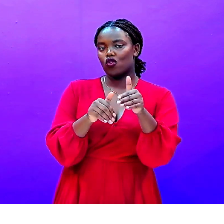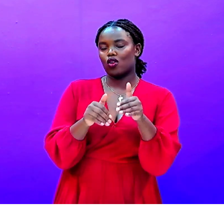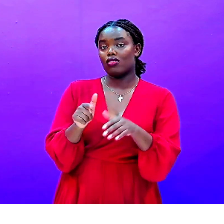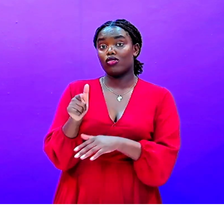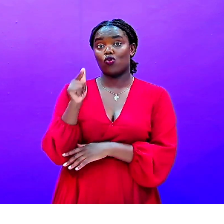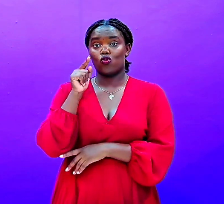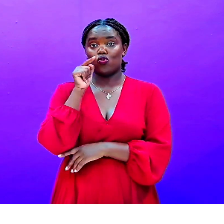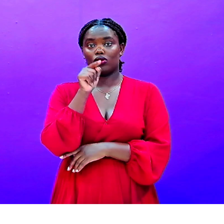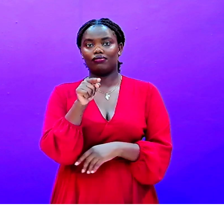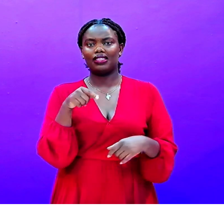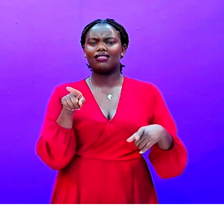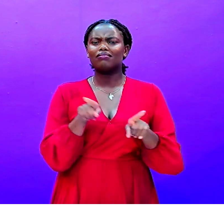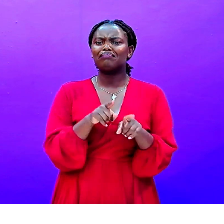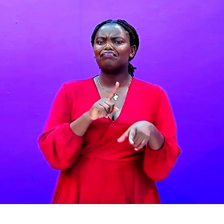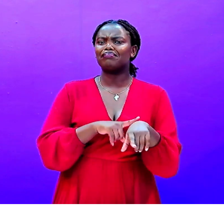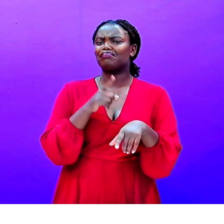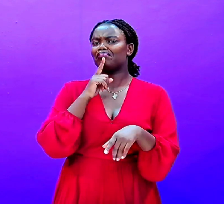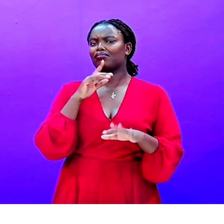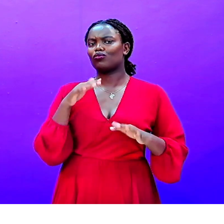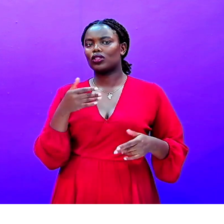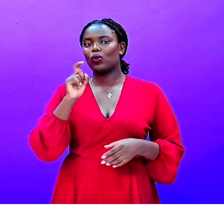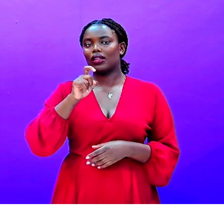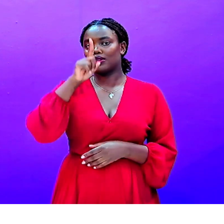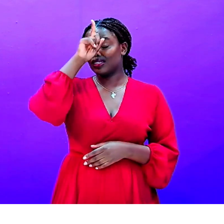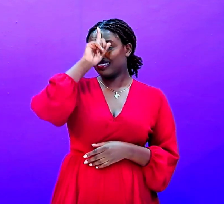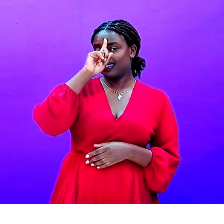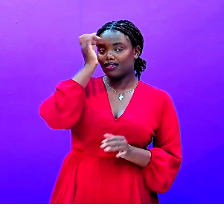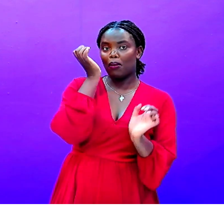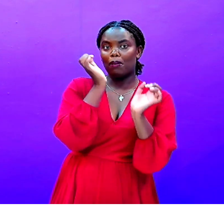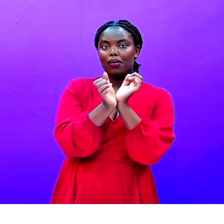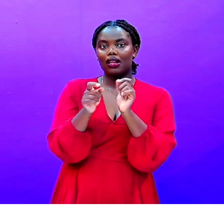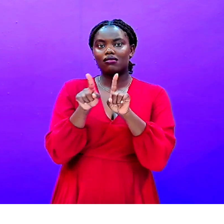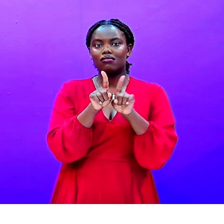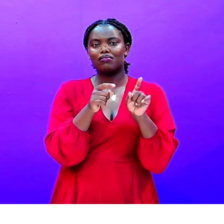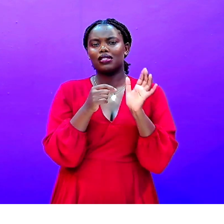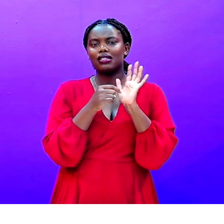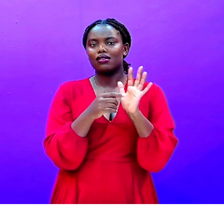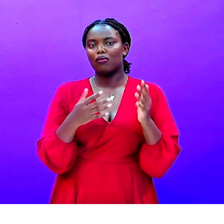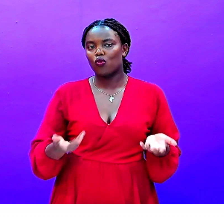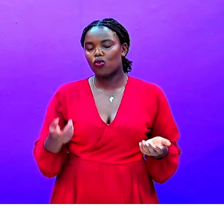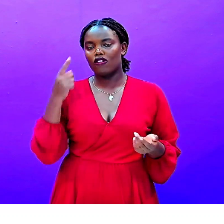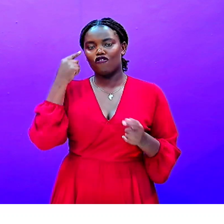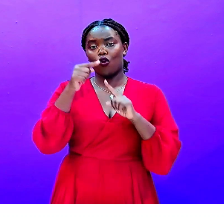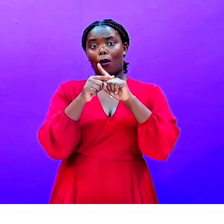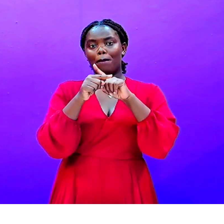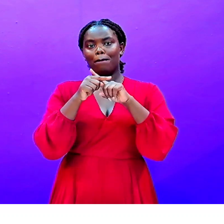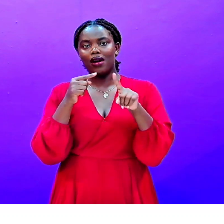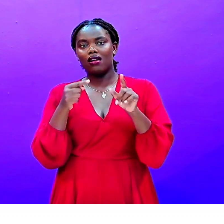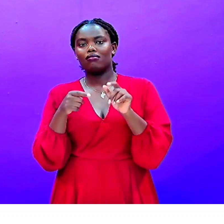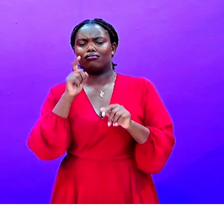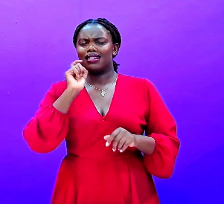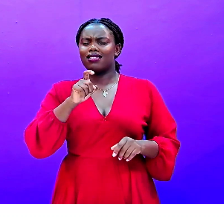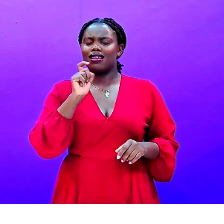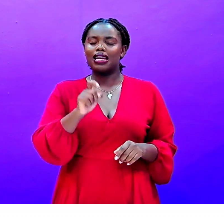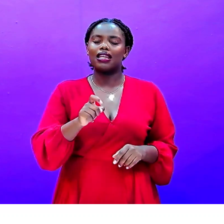He stressed that serious charges like murder require solid evidence and must meet a